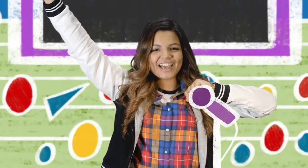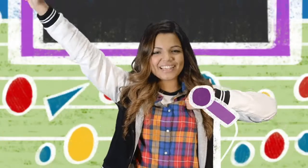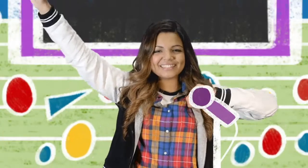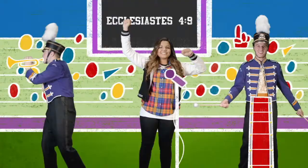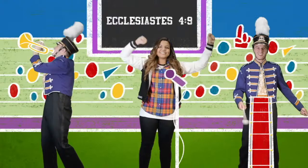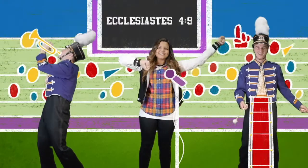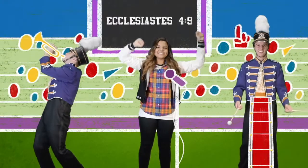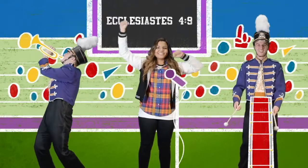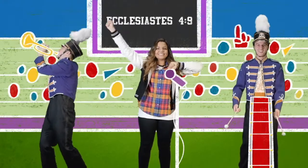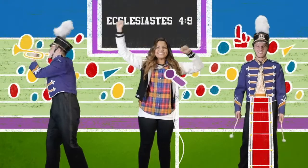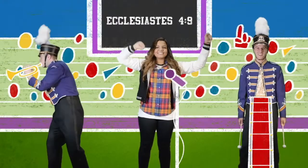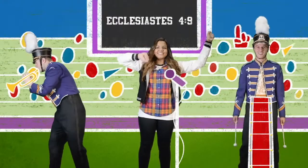4:9.